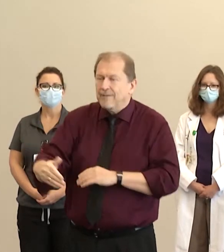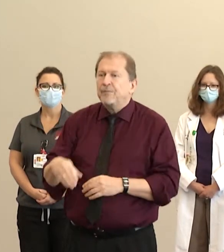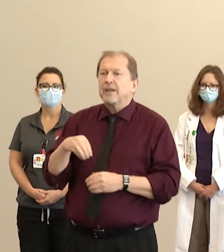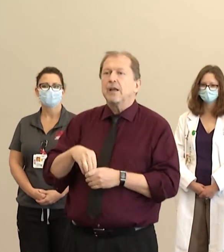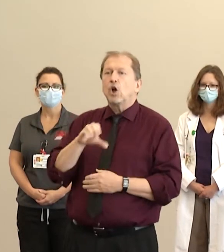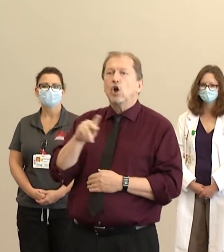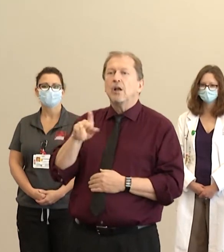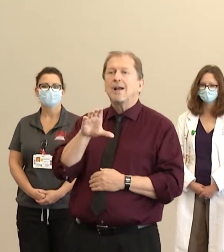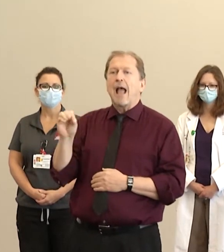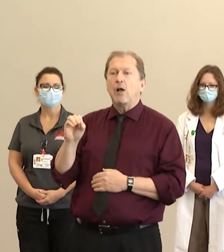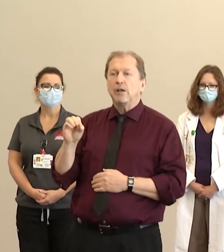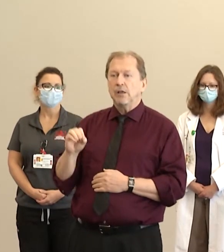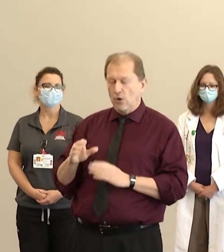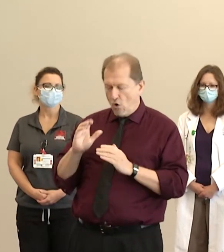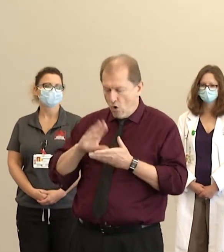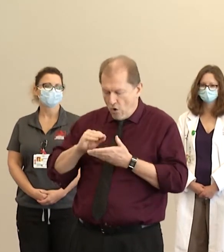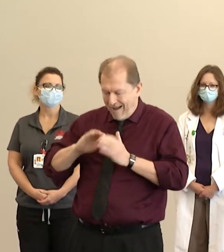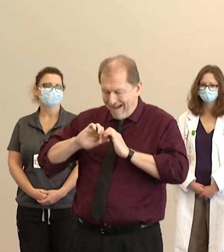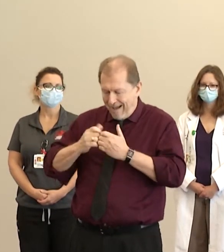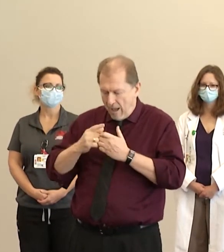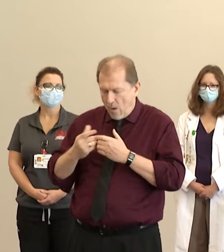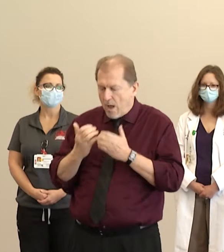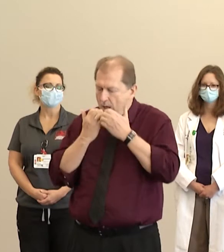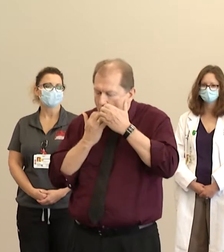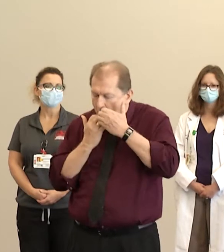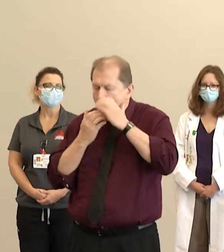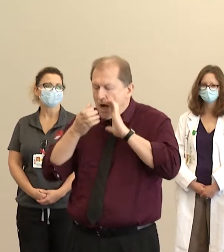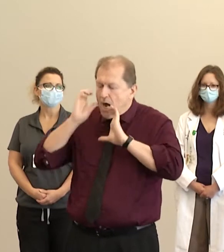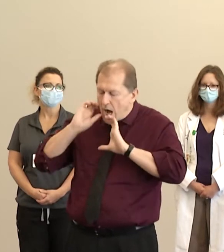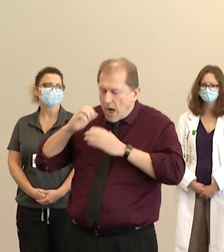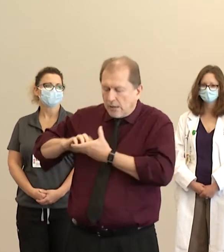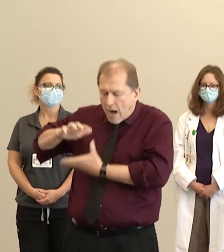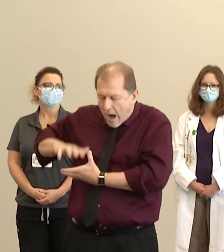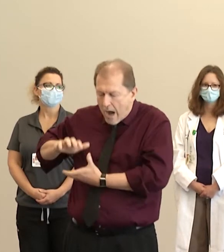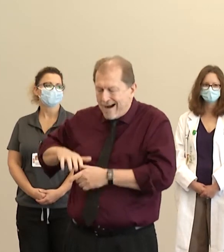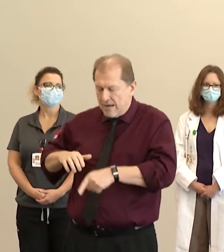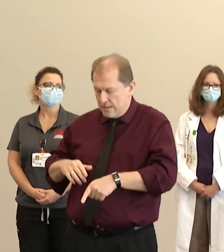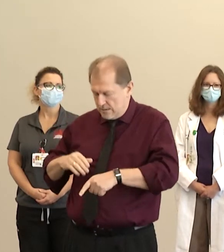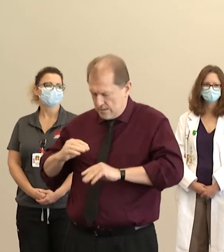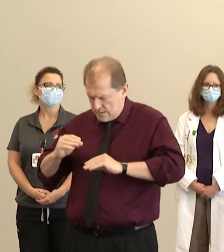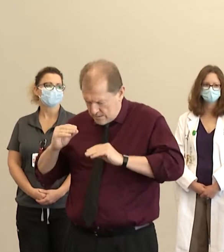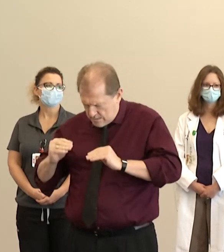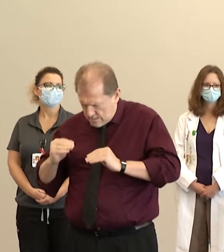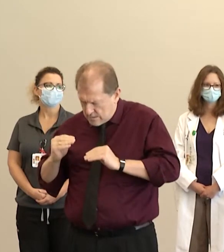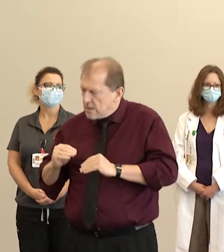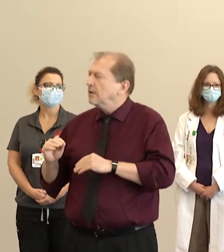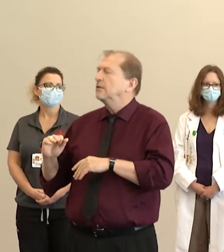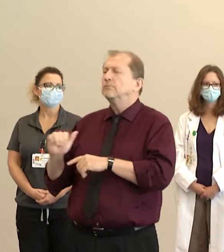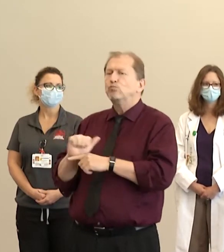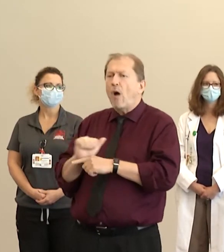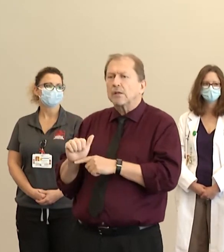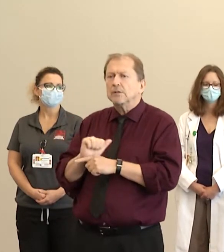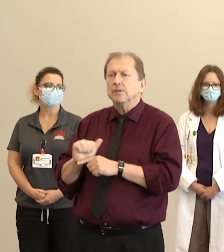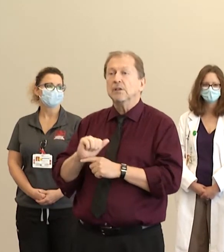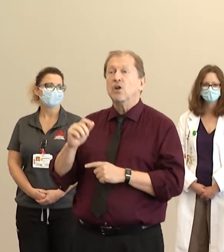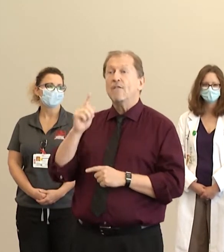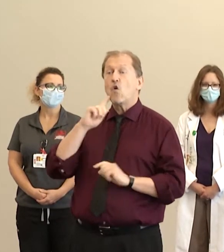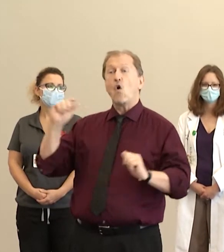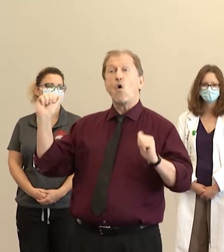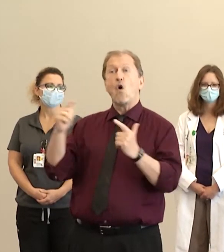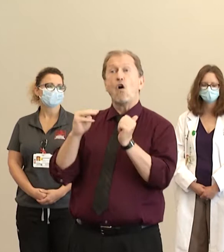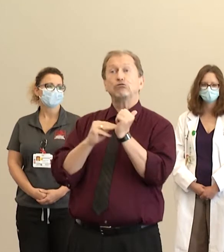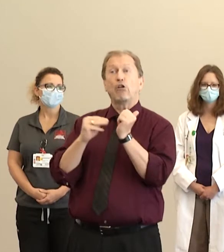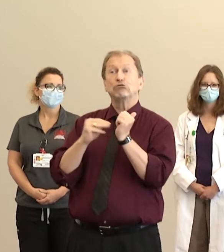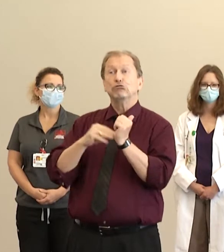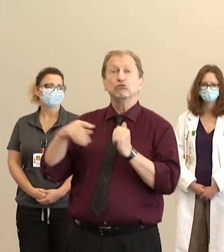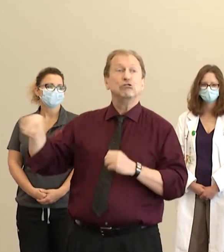the COVID-19 battle. It's been critical to ensuring that all clinicians have the skills that they